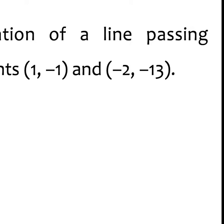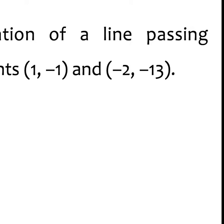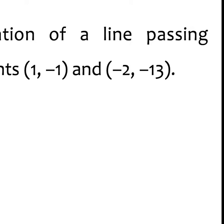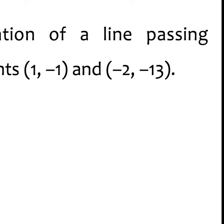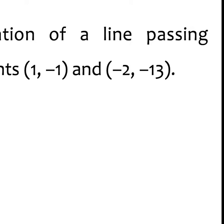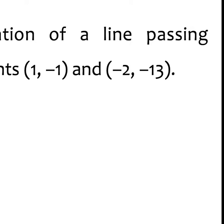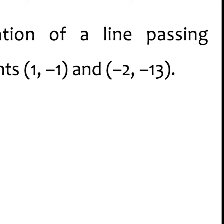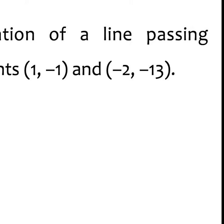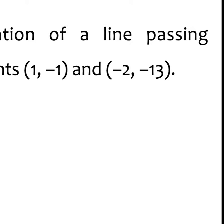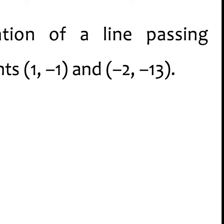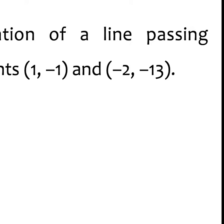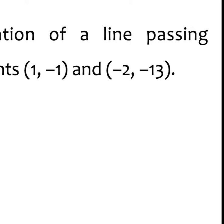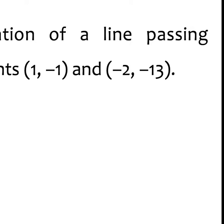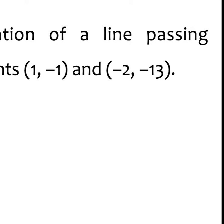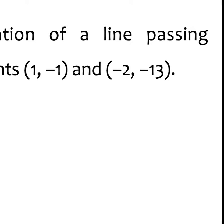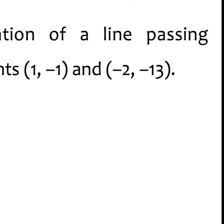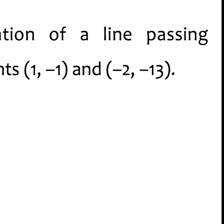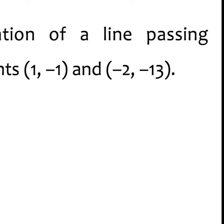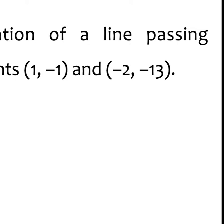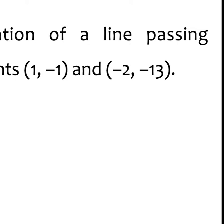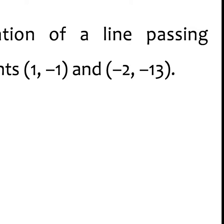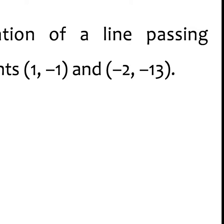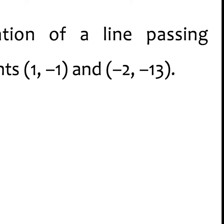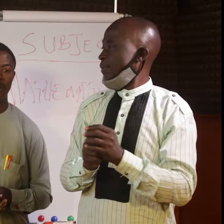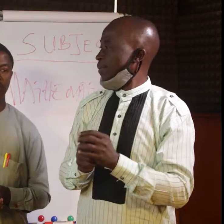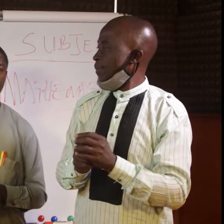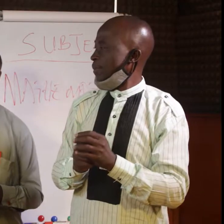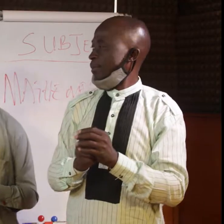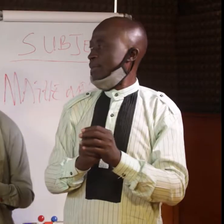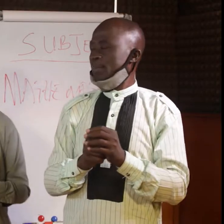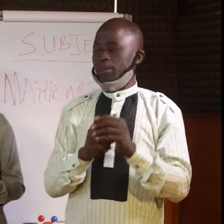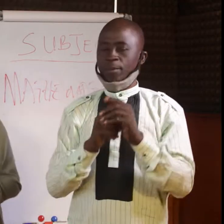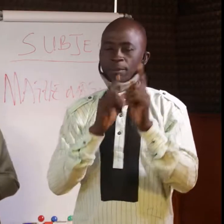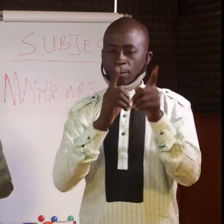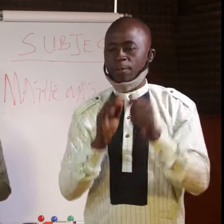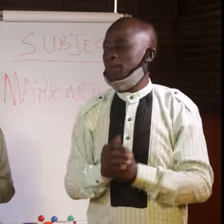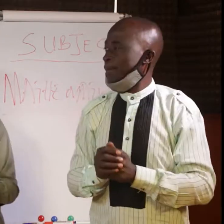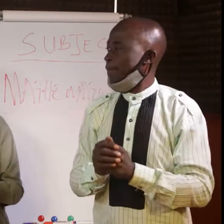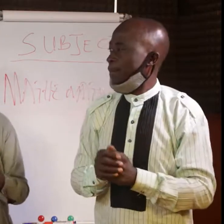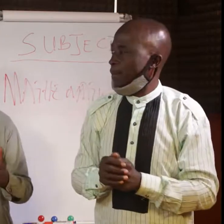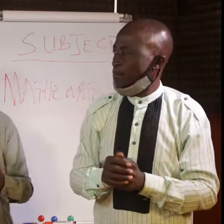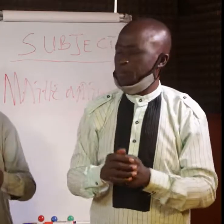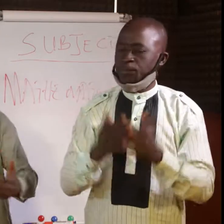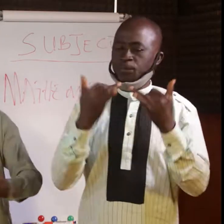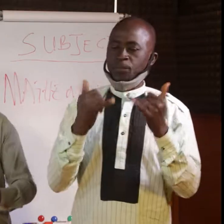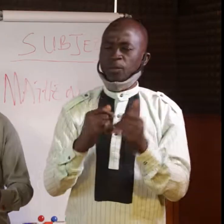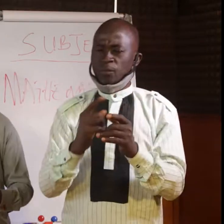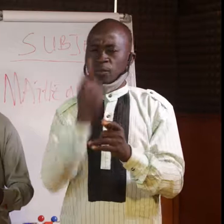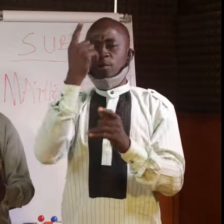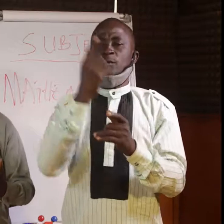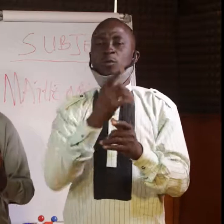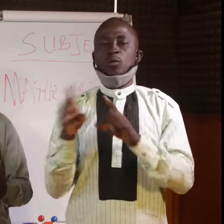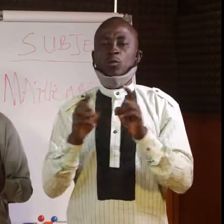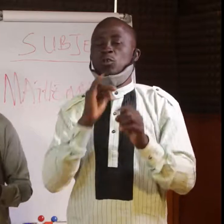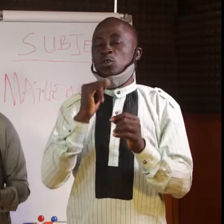2, minus 13, all in bracket. Solution. Now, the first thing you do